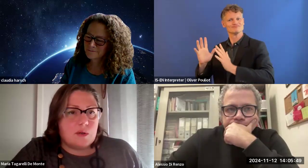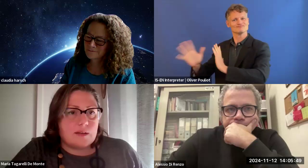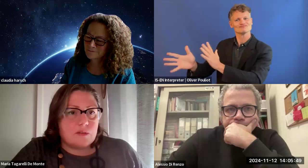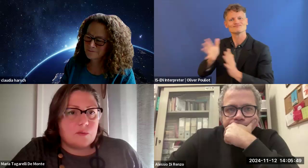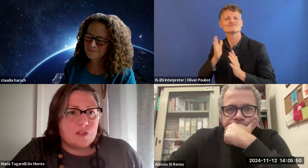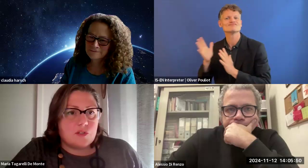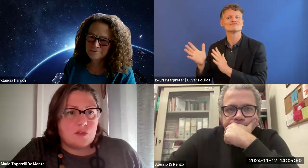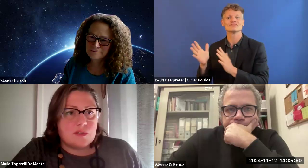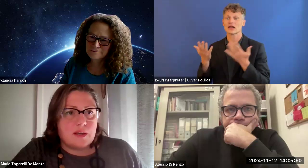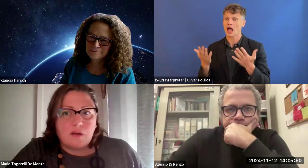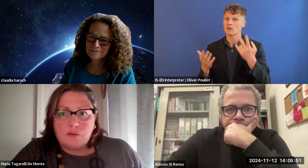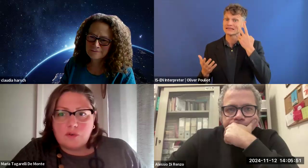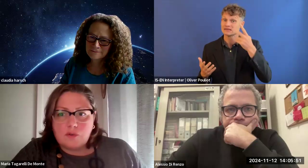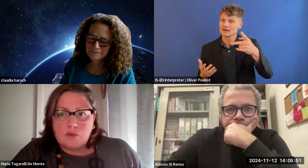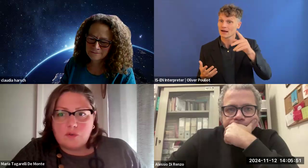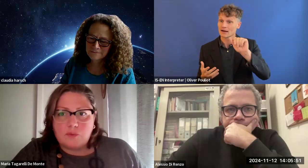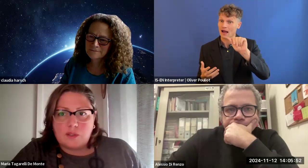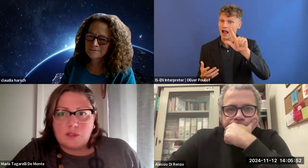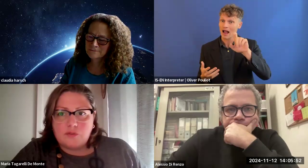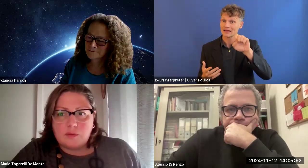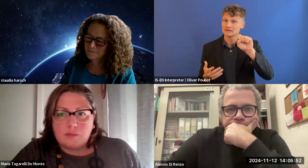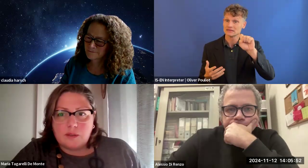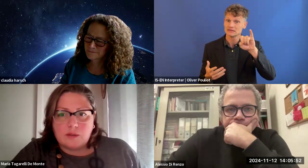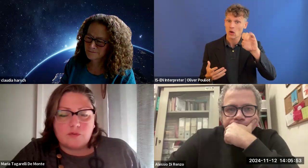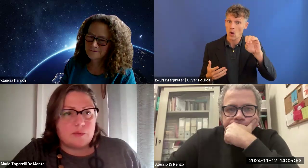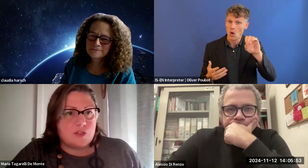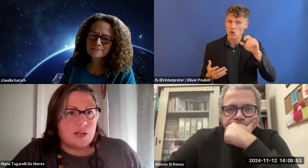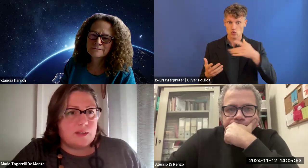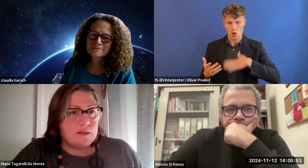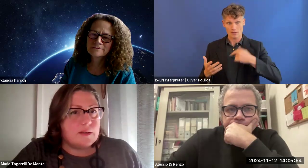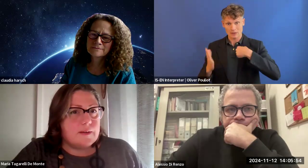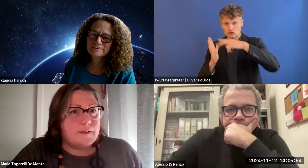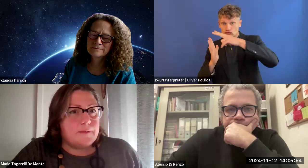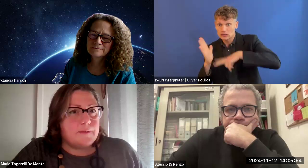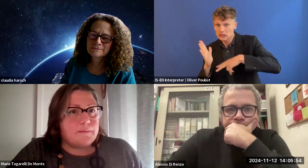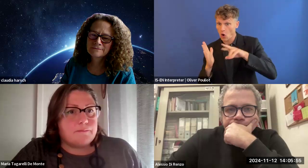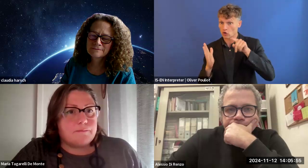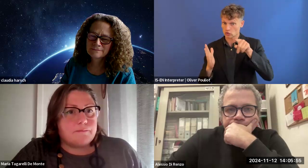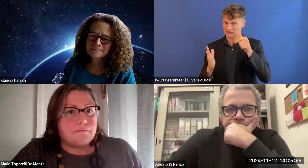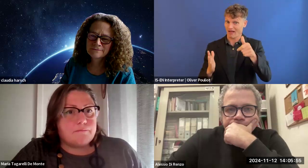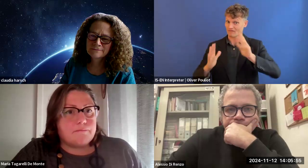want to ask your question yourself, or do you want me to read it from the chat?